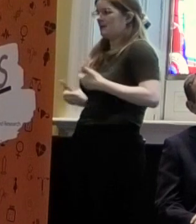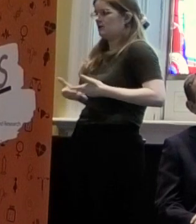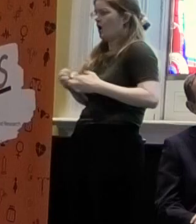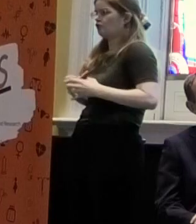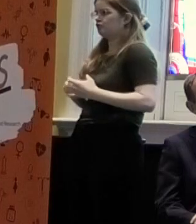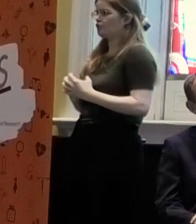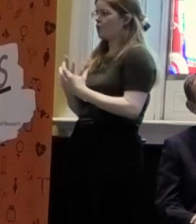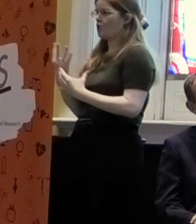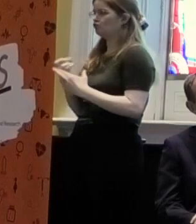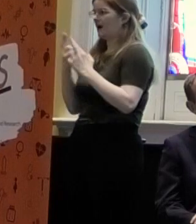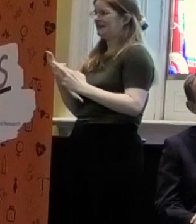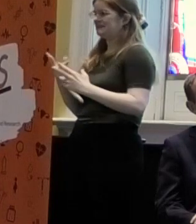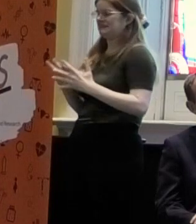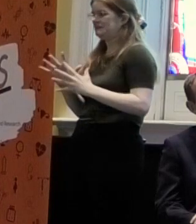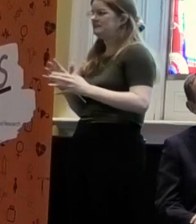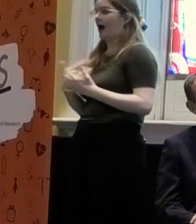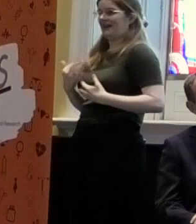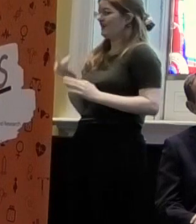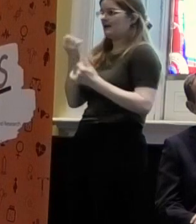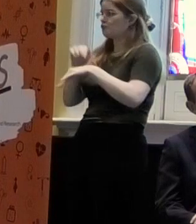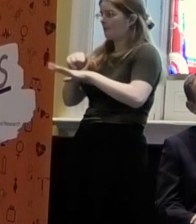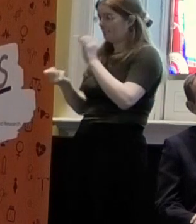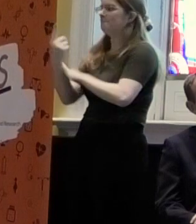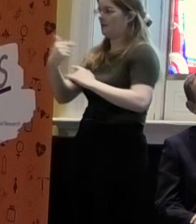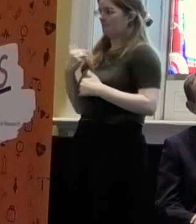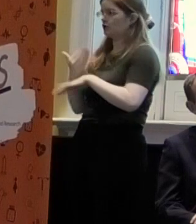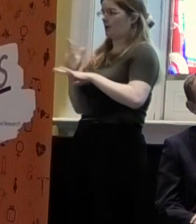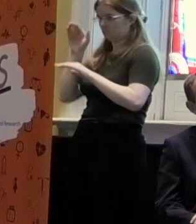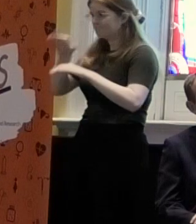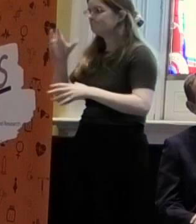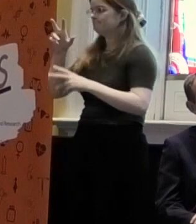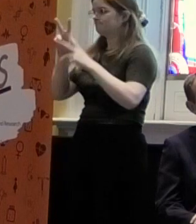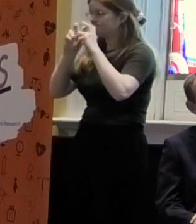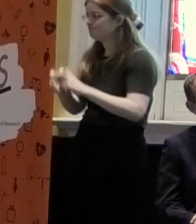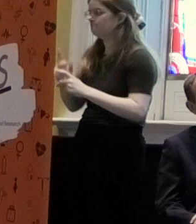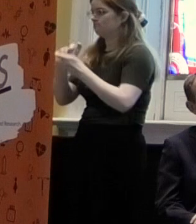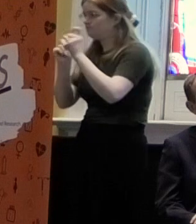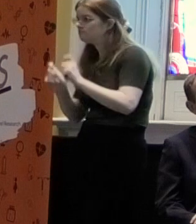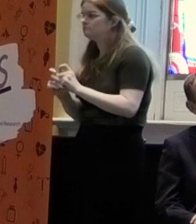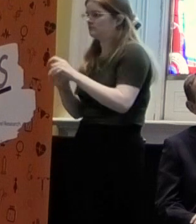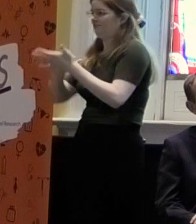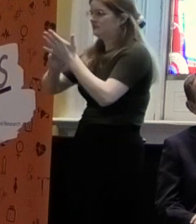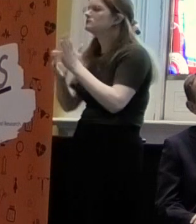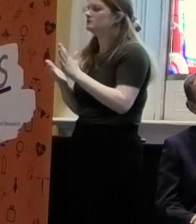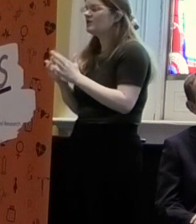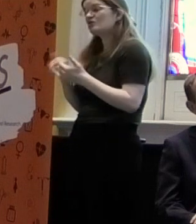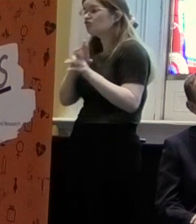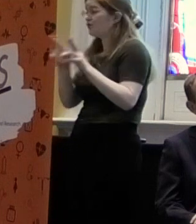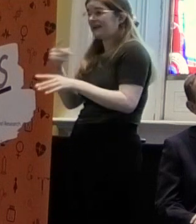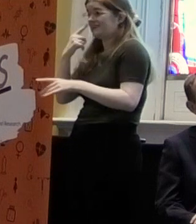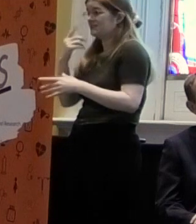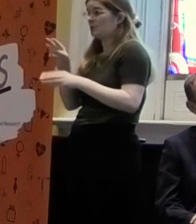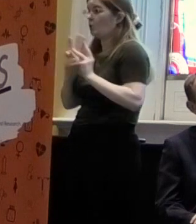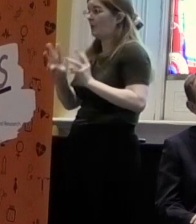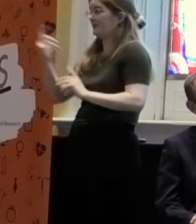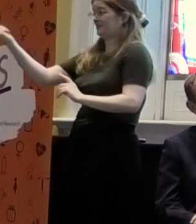or screening for that and managing of complications that arise during pregnancy. So as part of my job, I often kind of will see women maybe